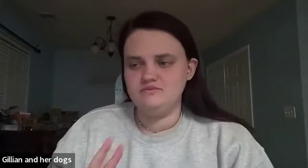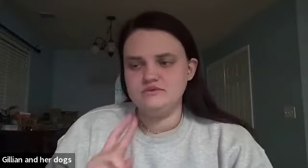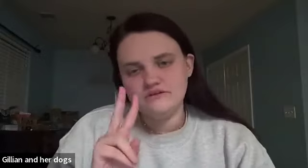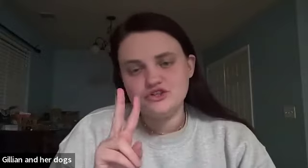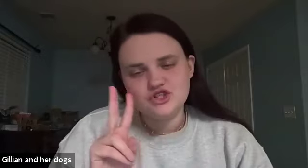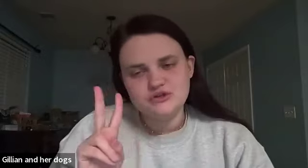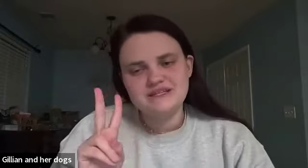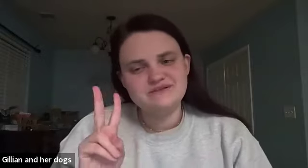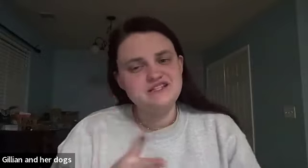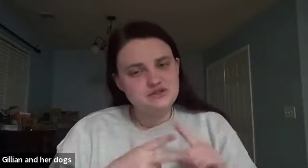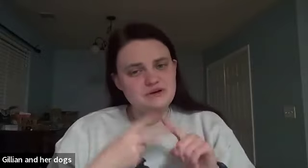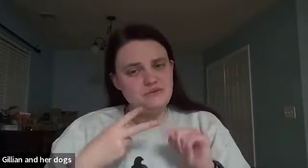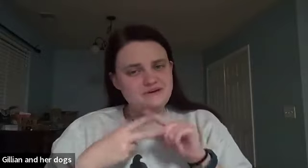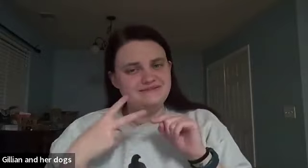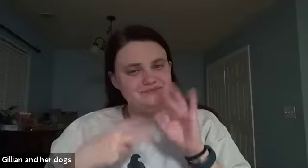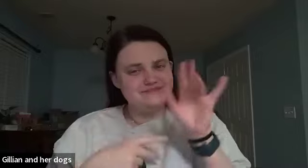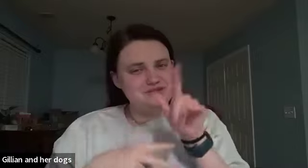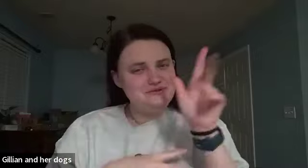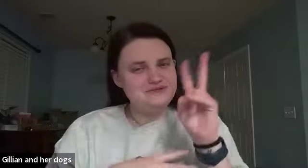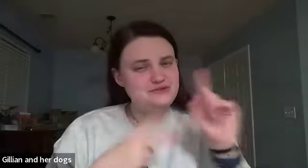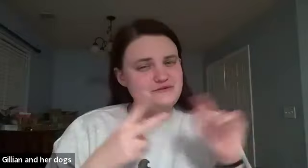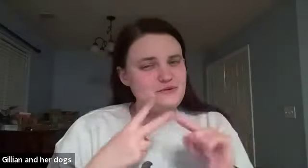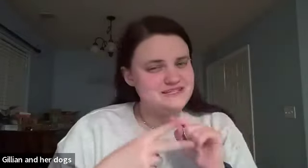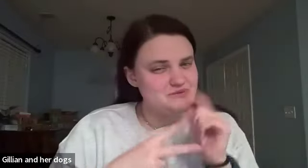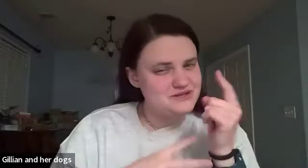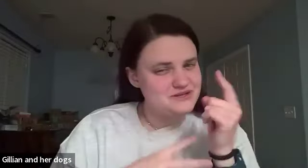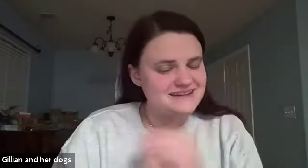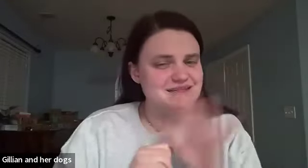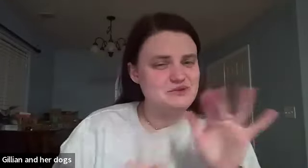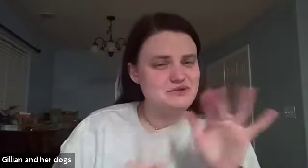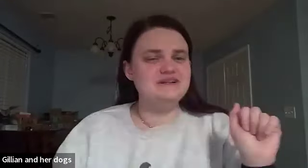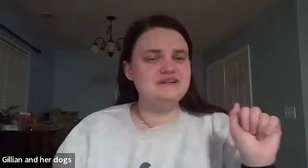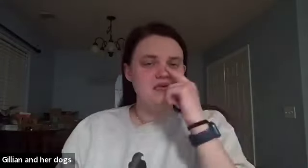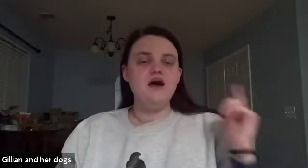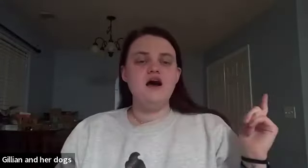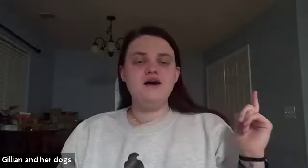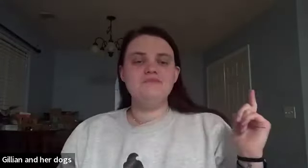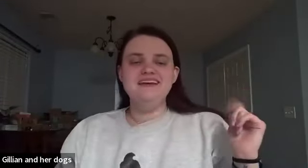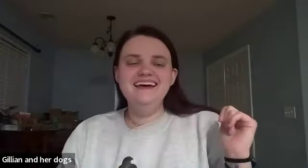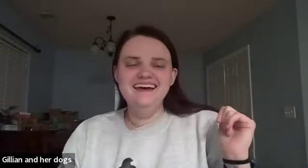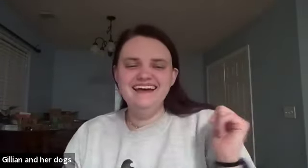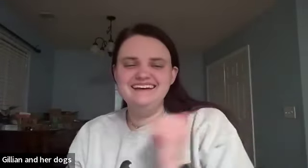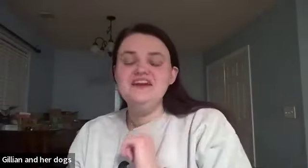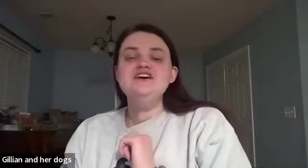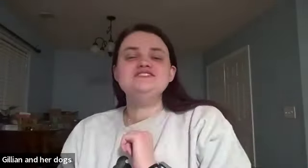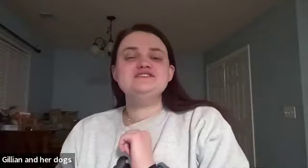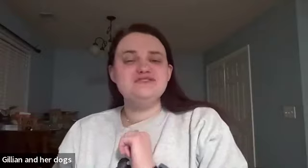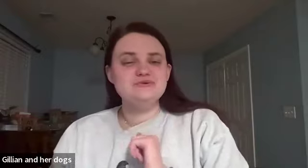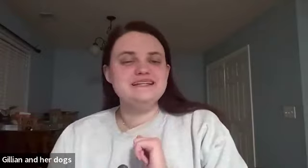one. There's two, it's really two, but one and two different words and one sign, similar ones. Um, so the first one